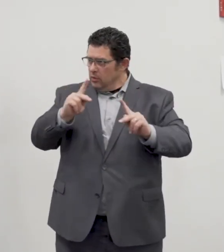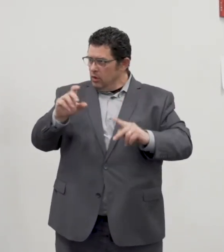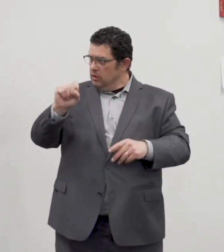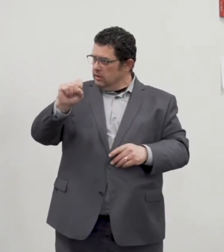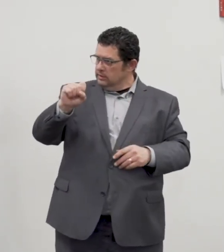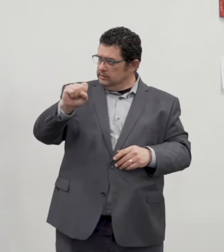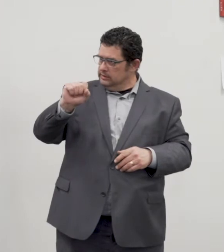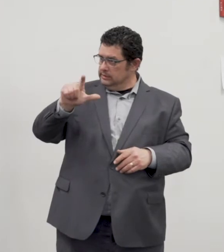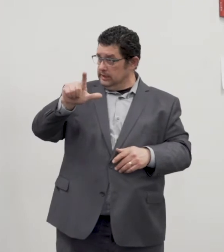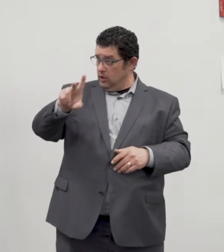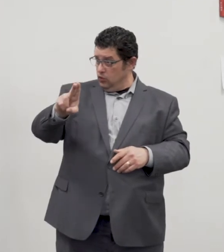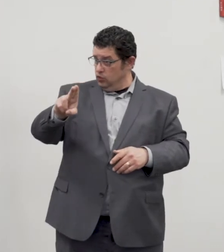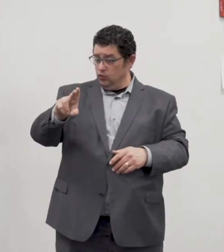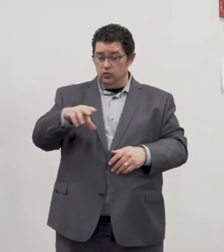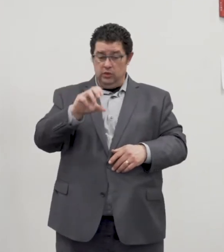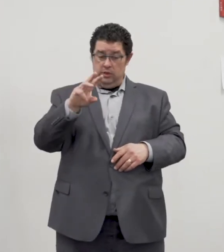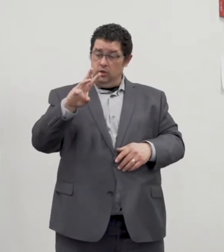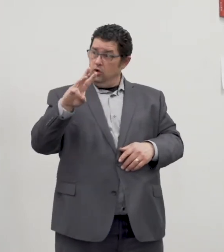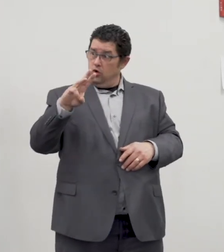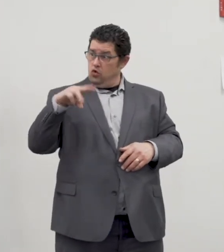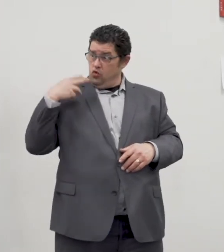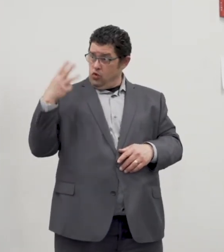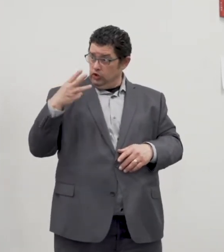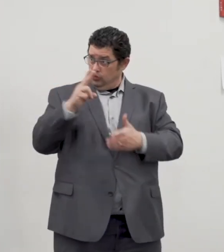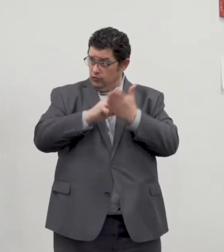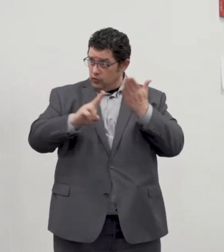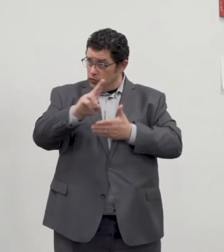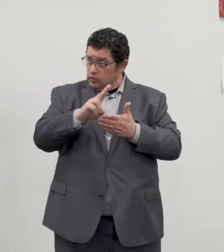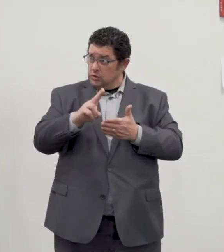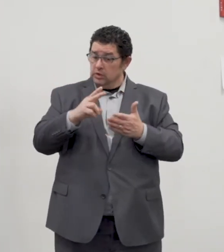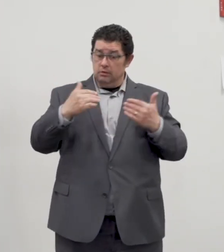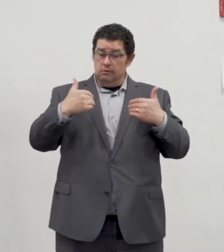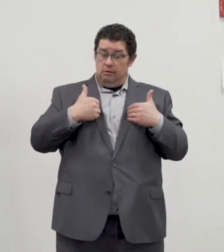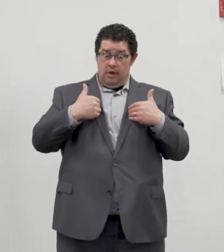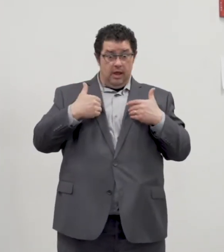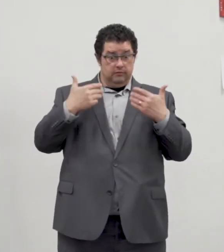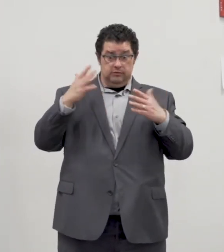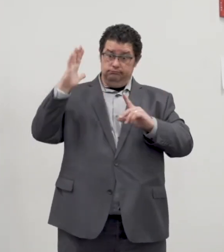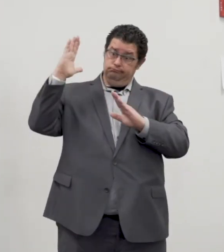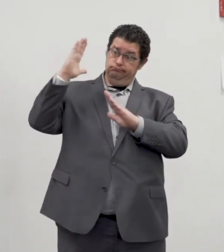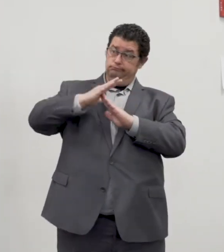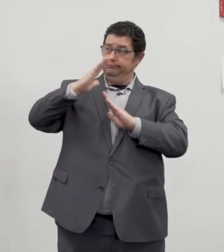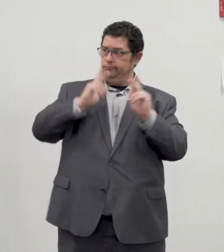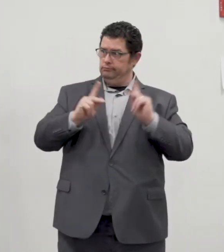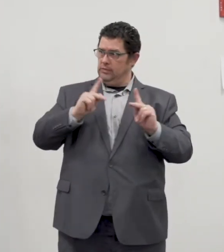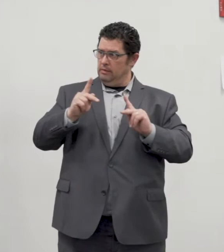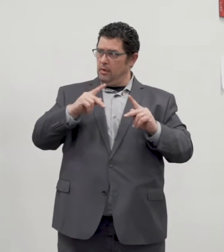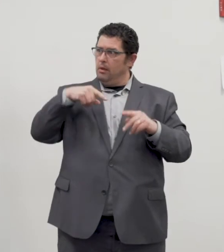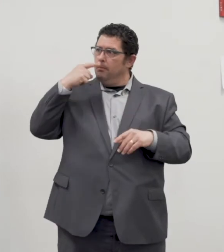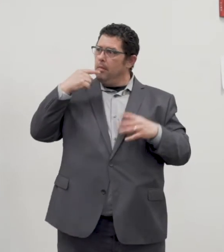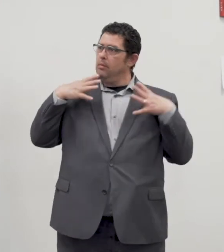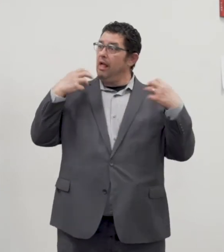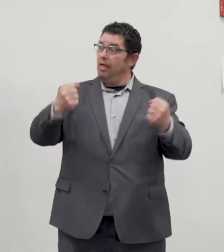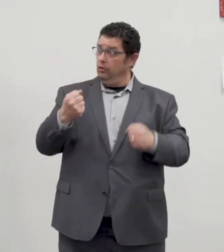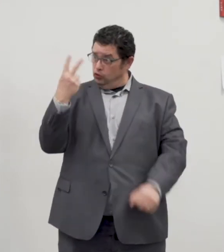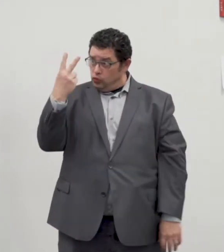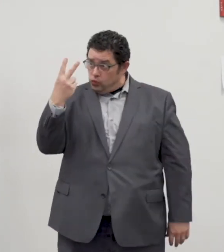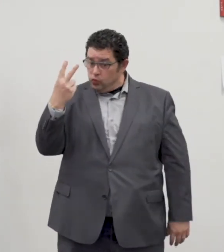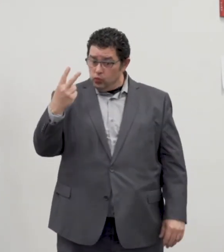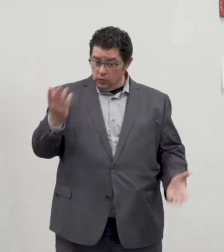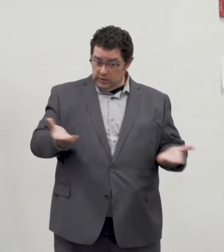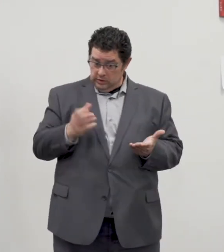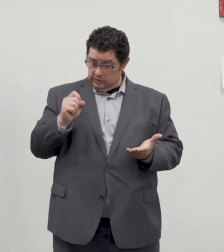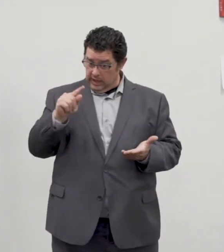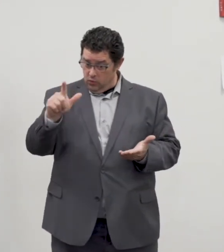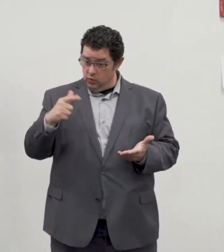We have two of the best departments and schools of public health in the United States right here in St. Louis, not one but two, and we're accessing